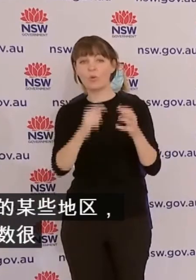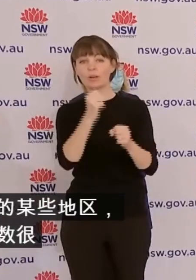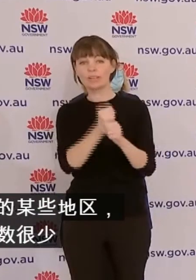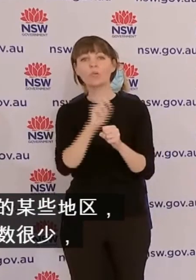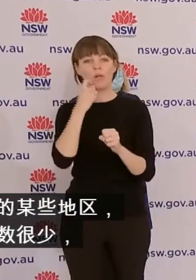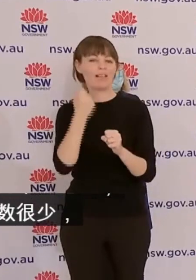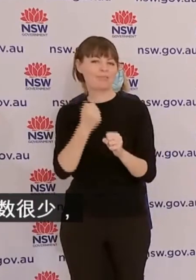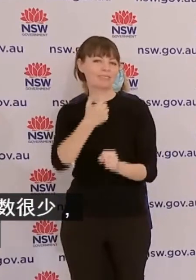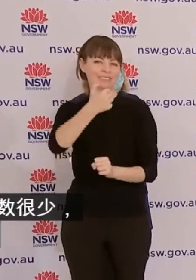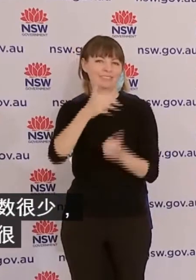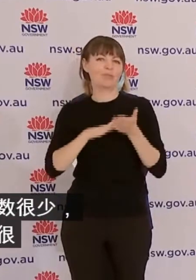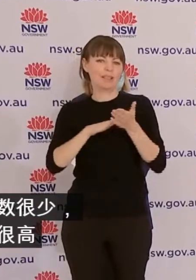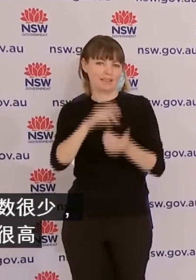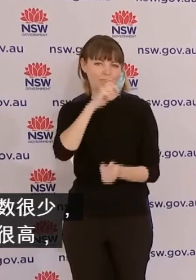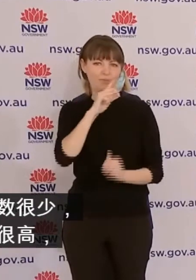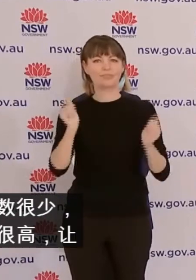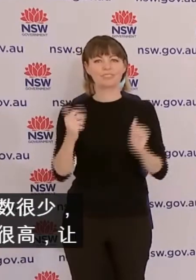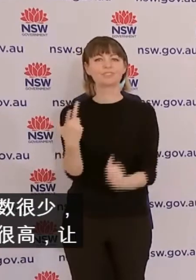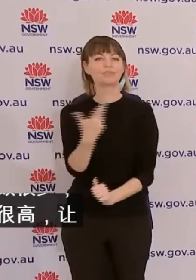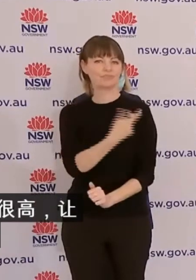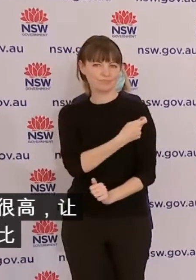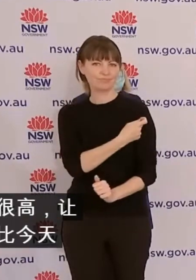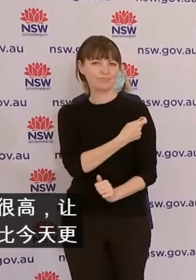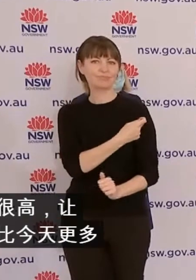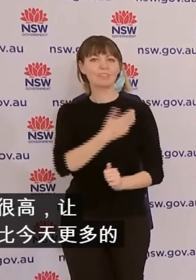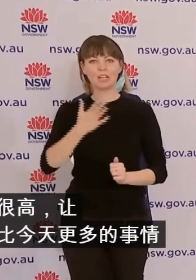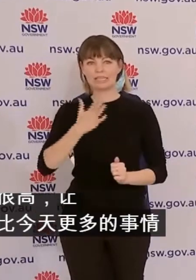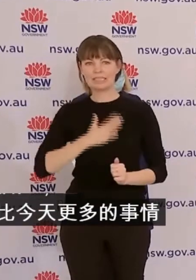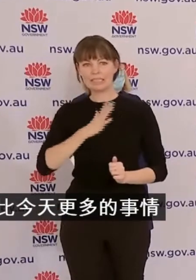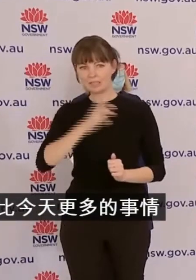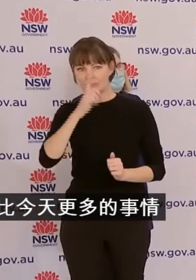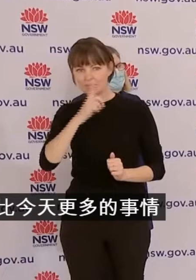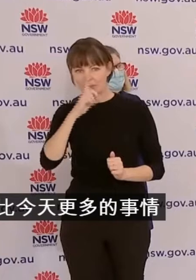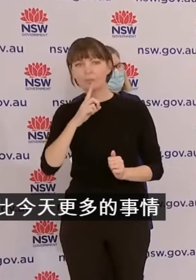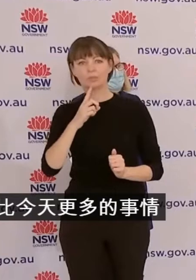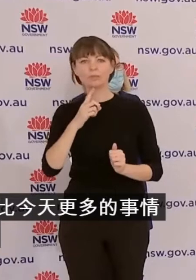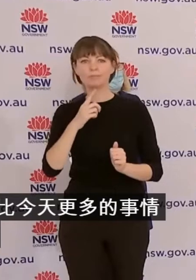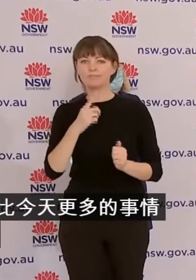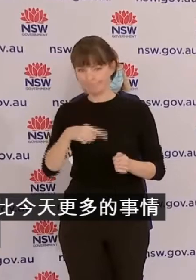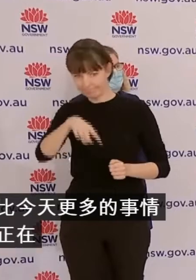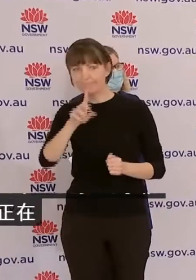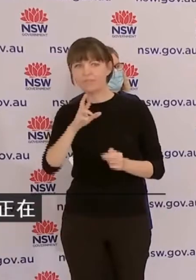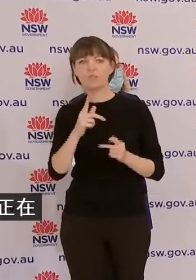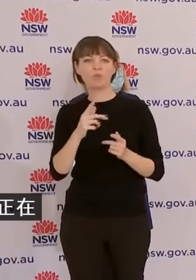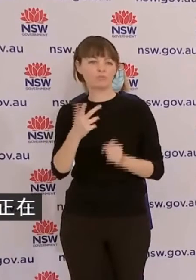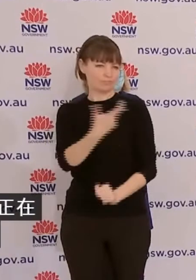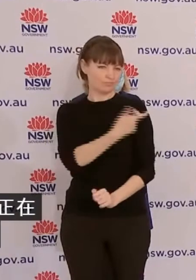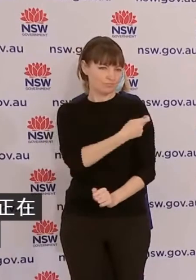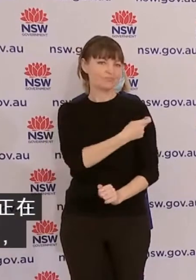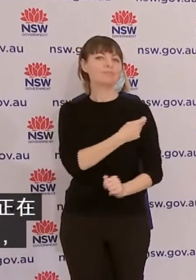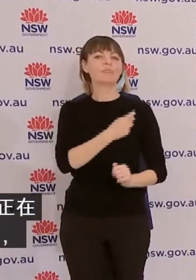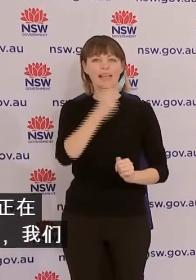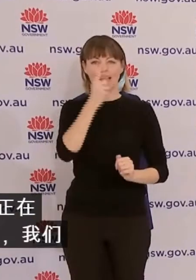numbers are low and vaccination rates are high to allow people to do more than what they do today. And that is something we are working towards